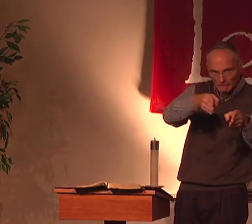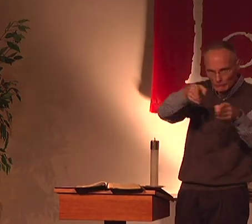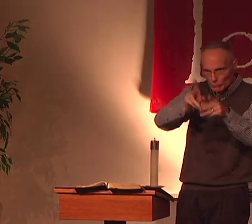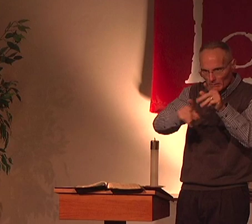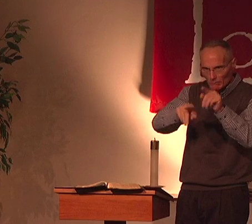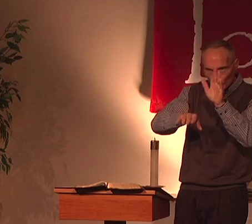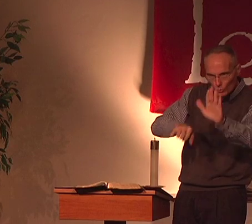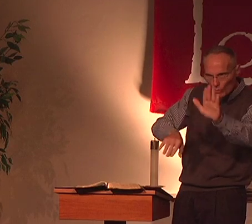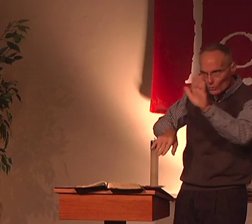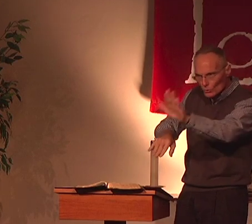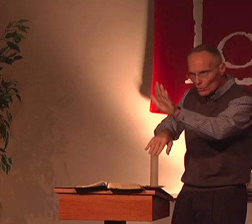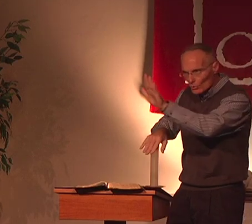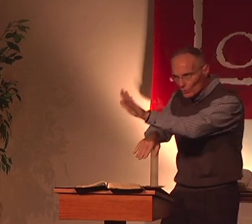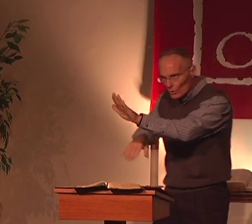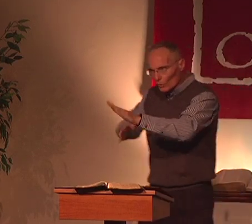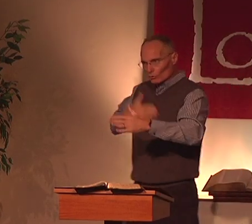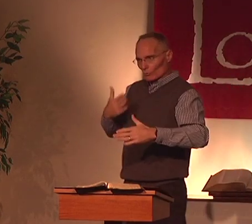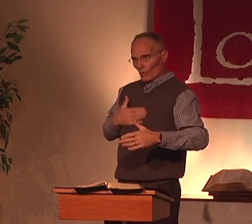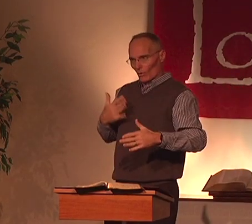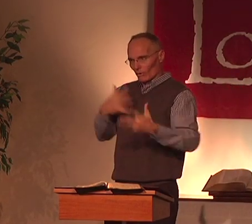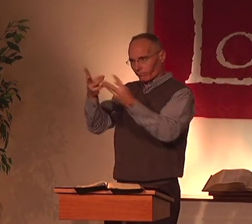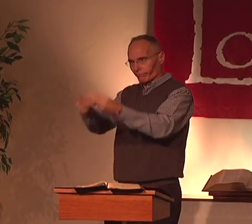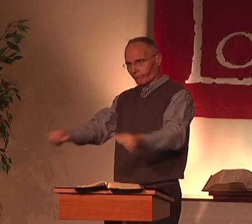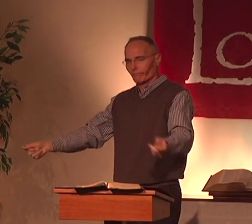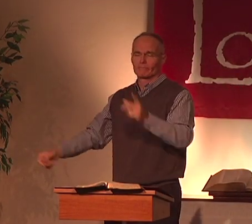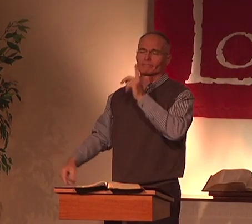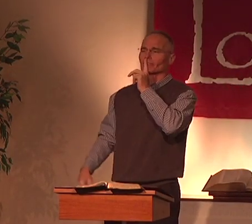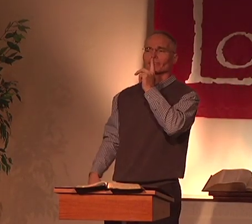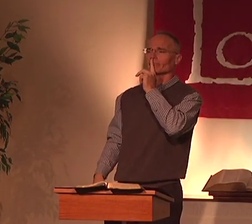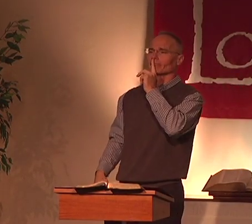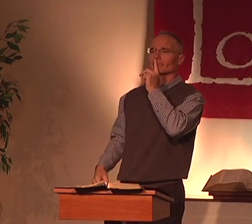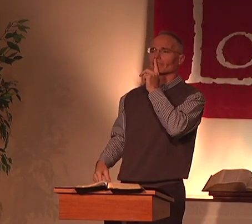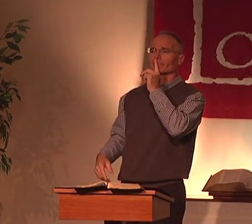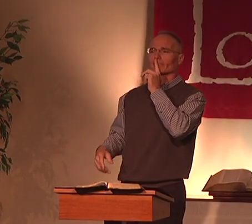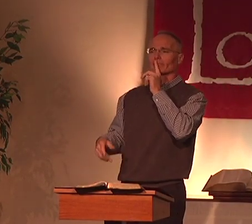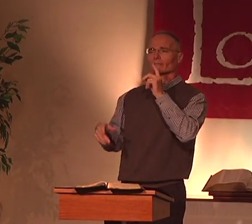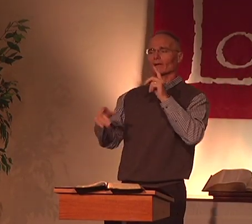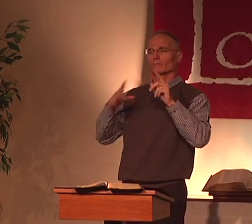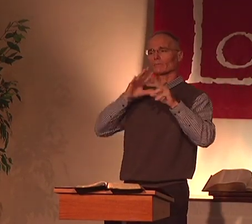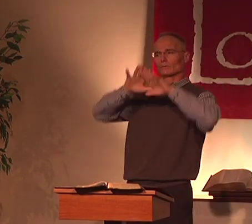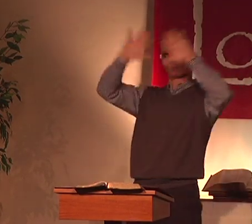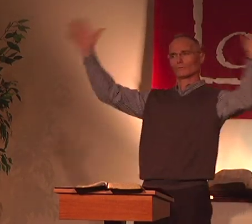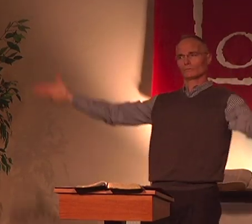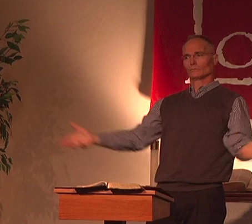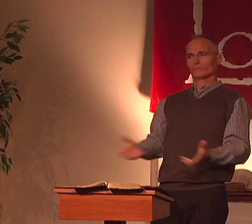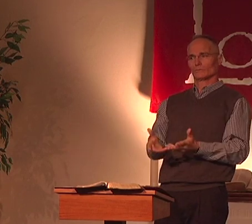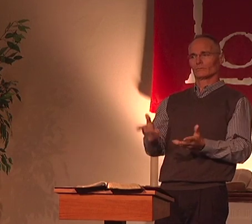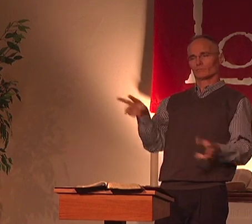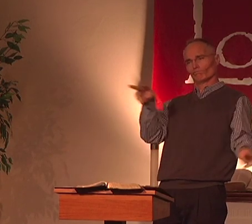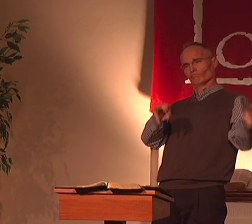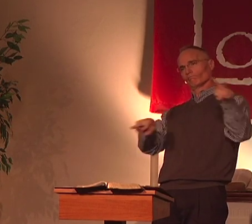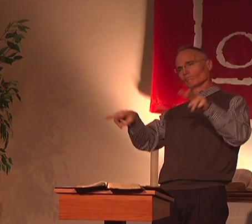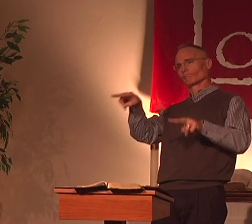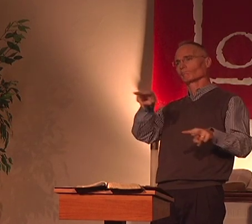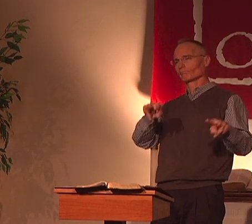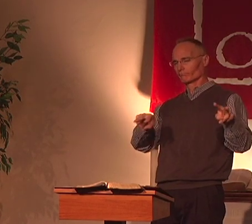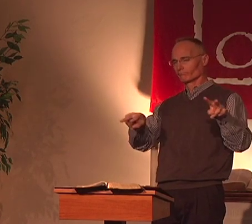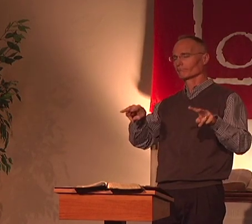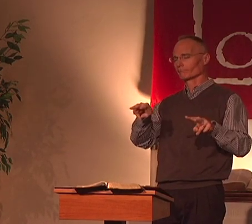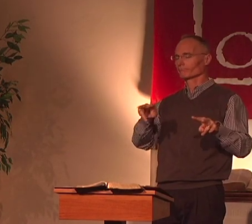I'm not going to ask Individual people About your specific joy Has it waned or not I'm not saying that But I'm speaking as a body When I look